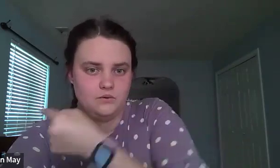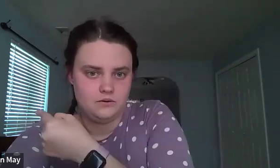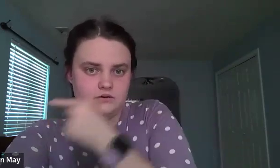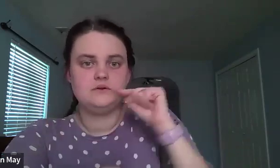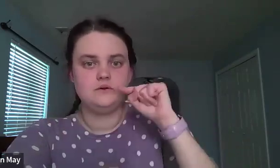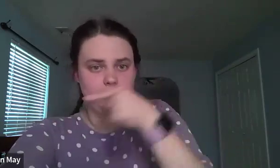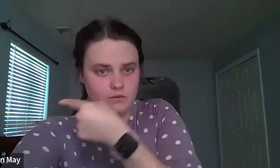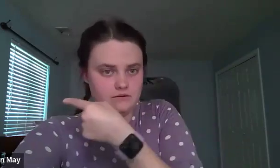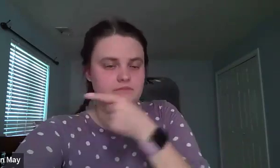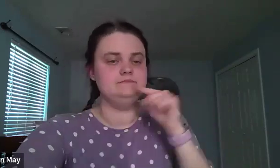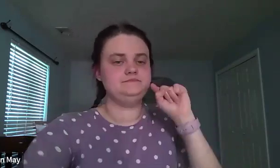corn, corn.